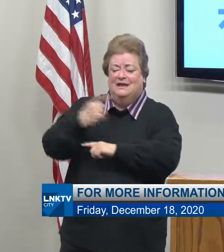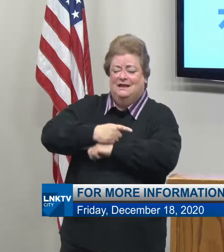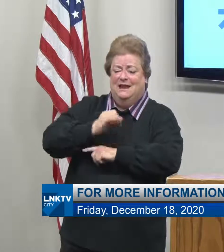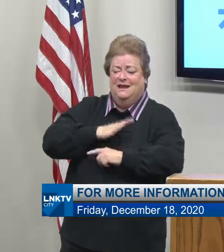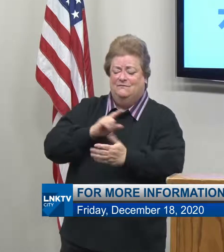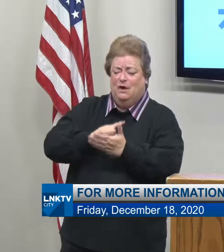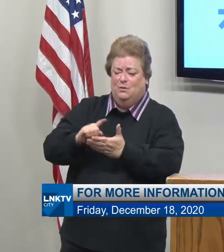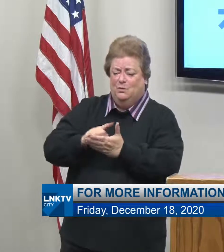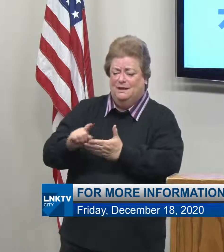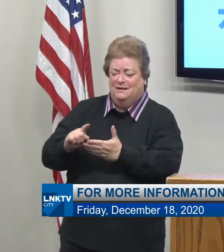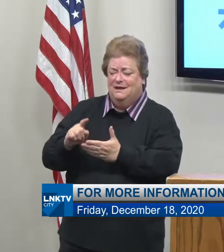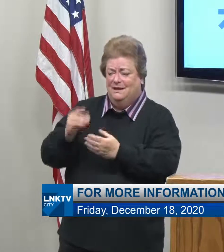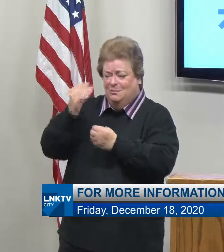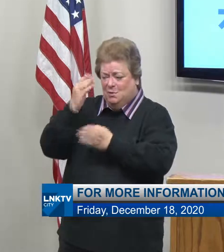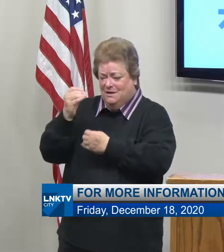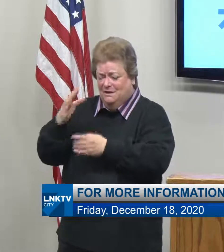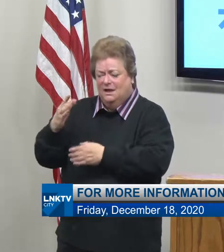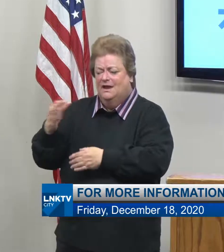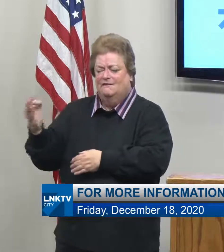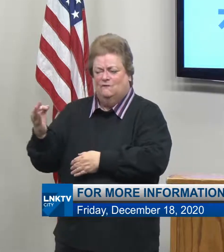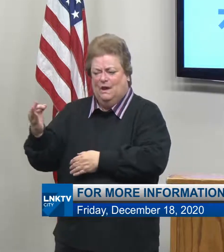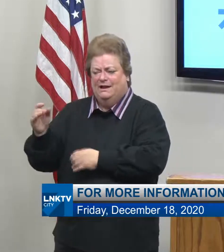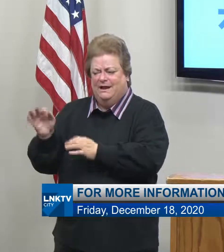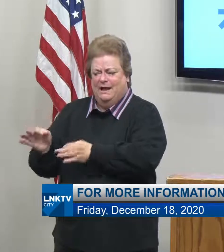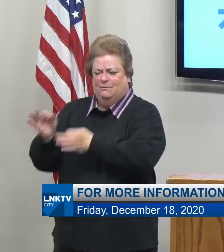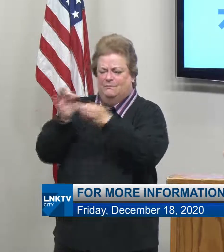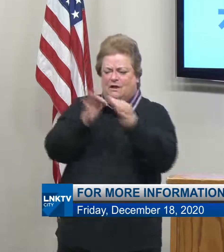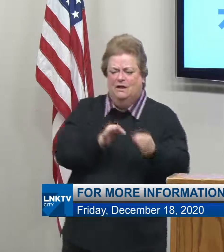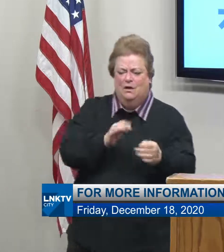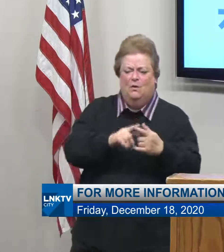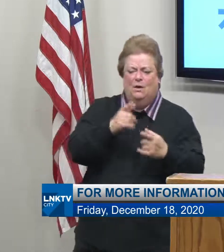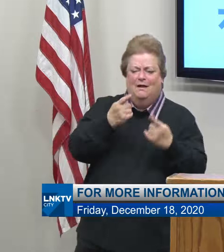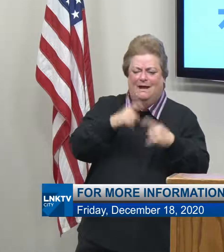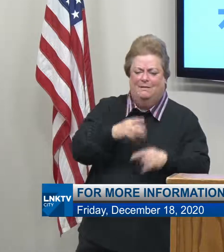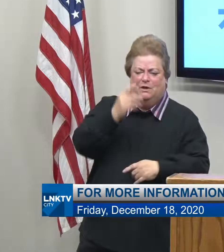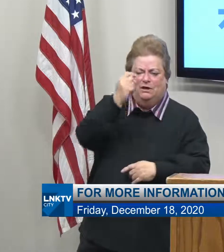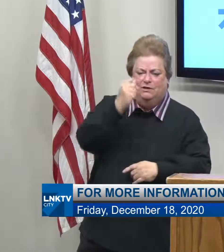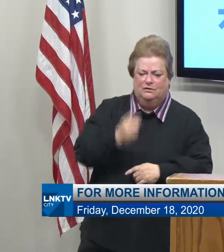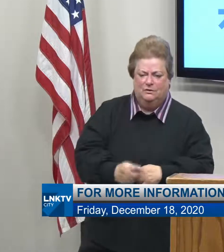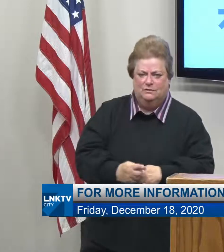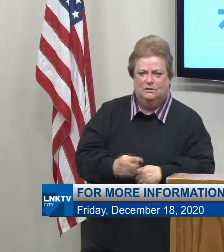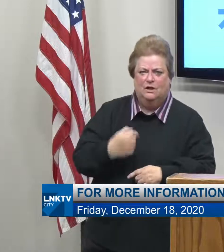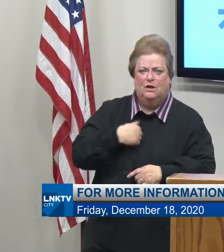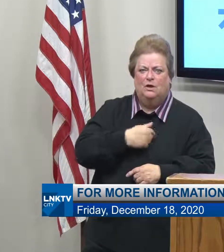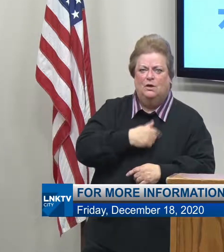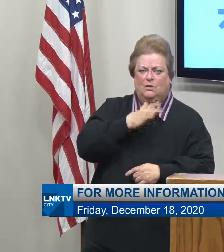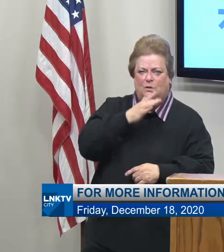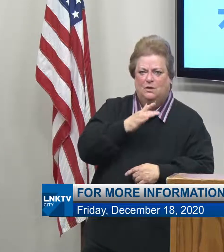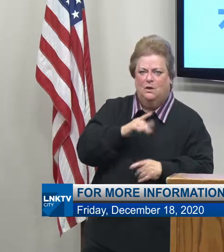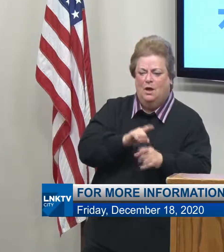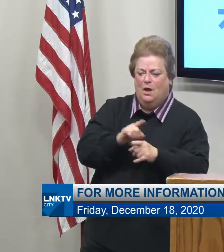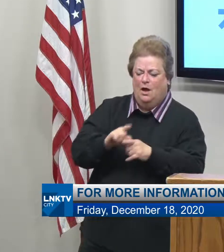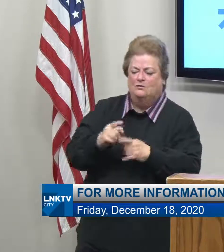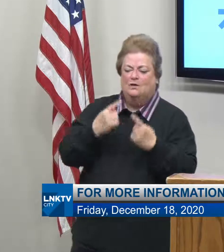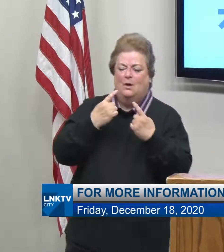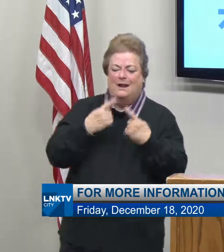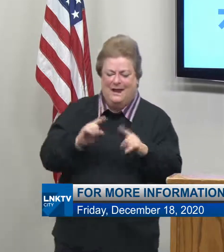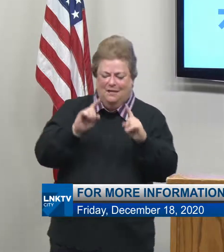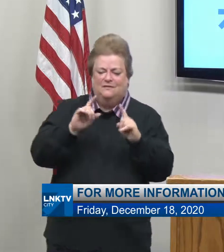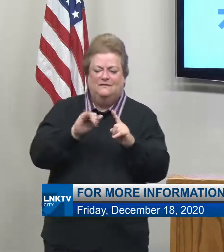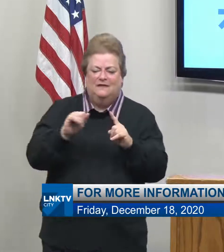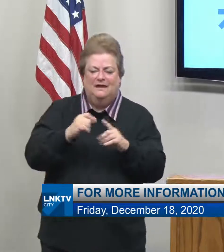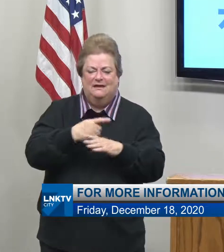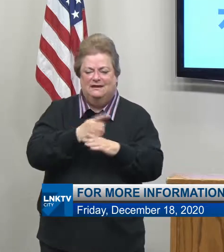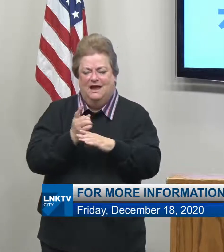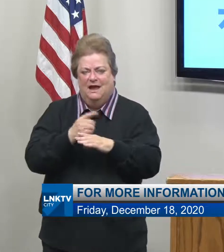We're moving them from Fridays to Tuesdays, and we also will be then announcing the position of the COVID-19 risk dial at those Tuesday briefings.